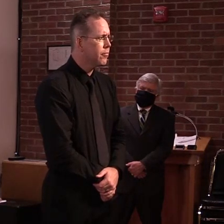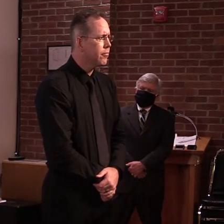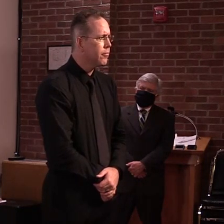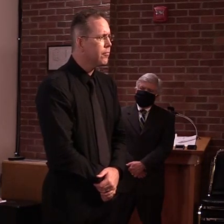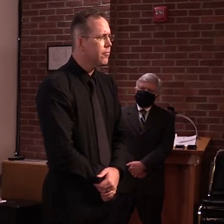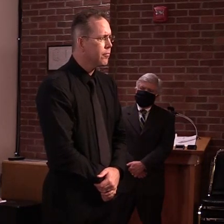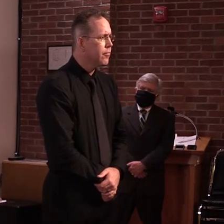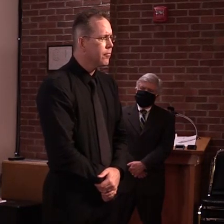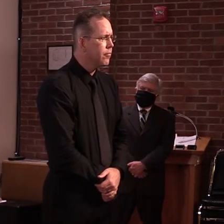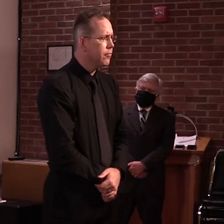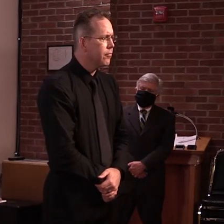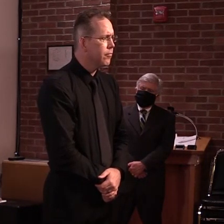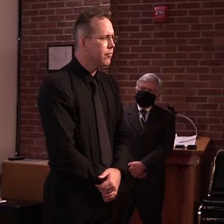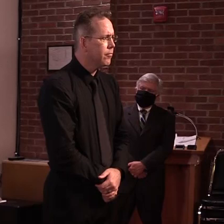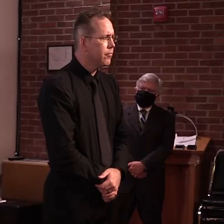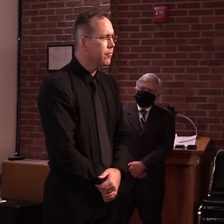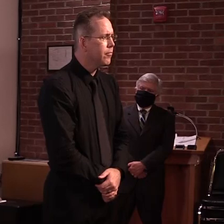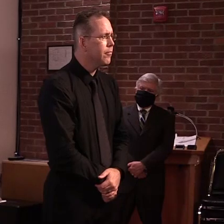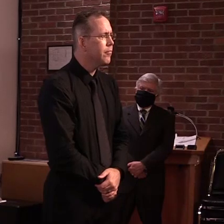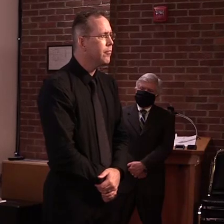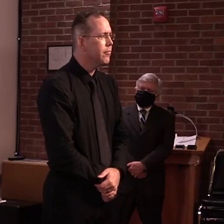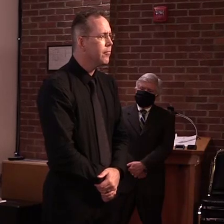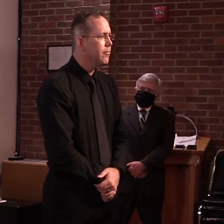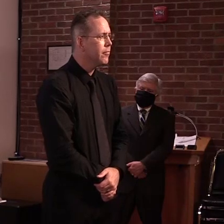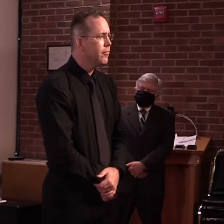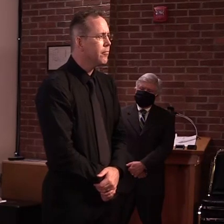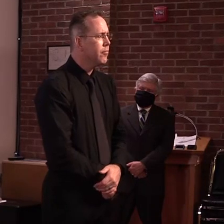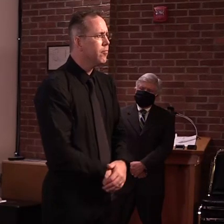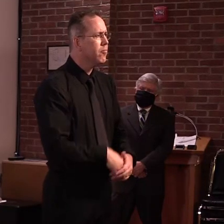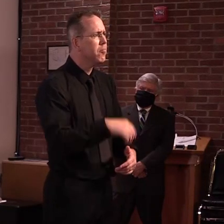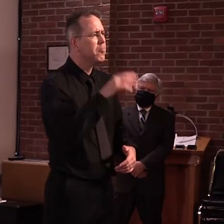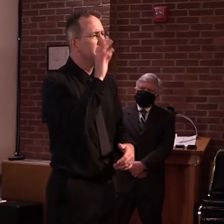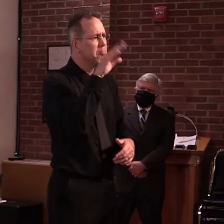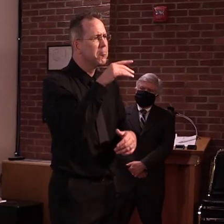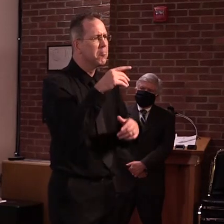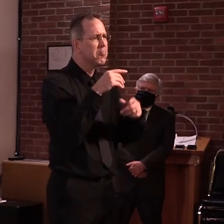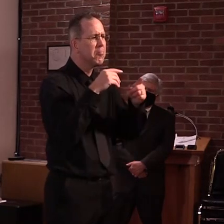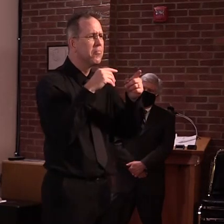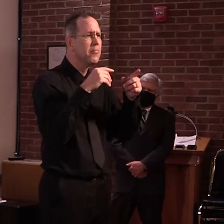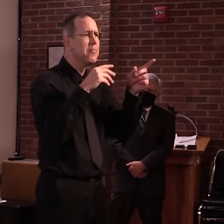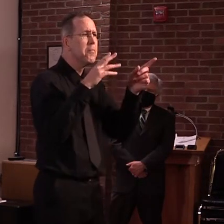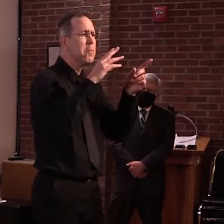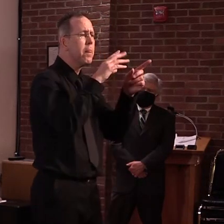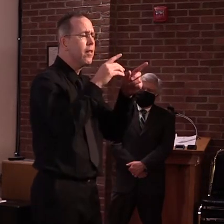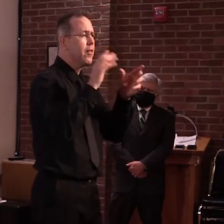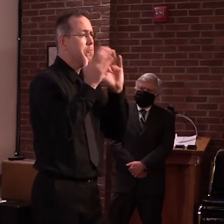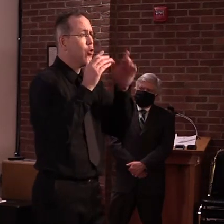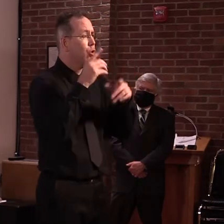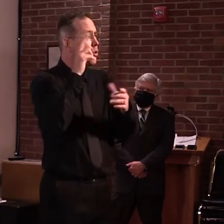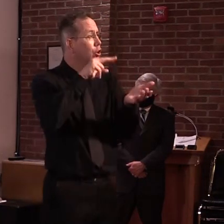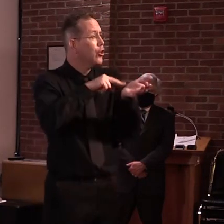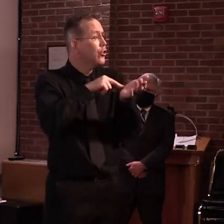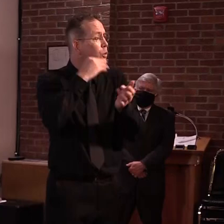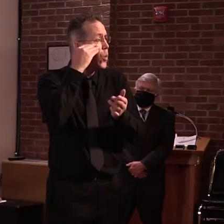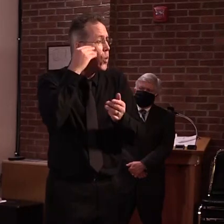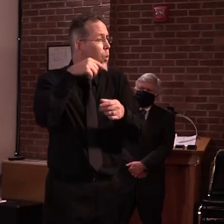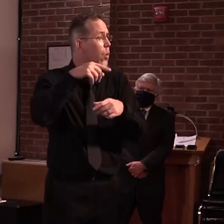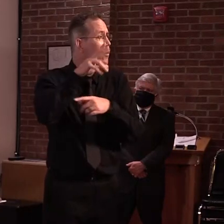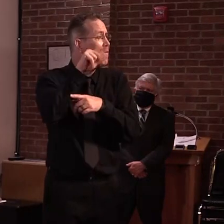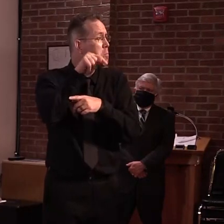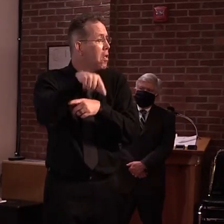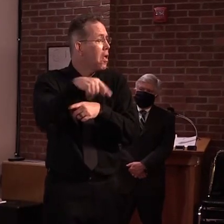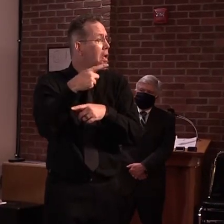it doesn't tend to spread to the general citizens in that county. So is there a better way to calculate something like